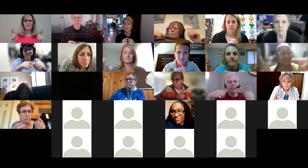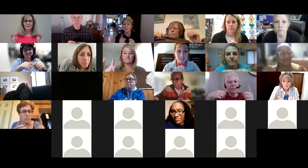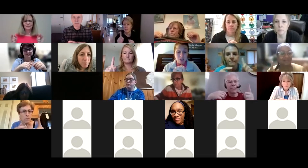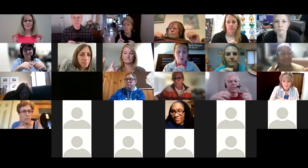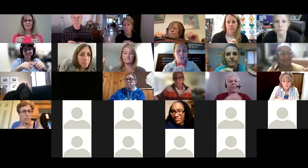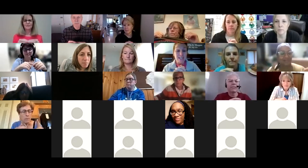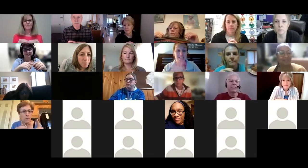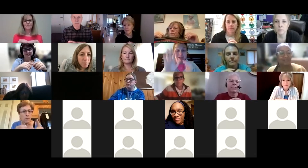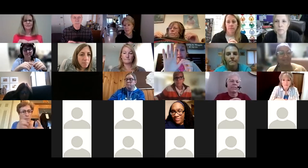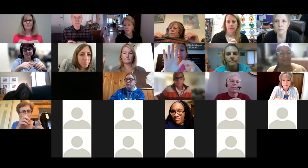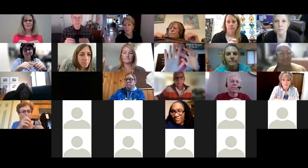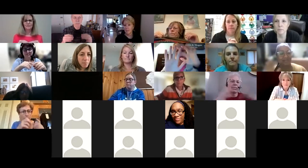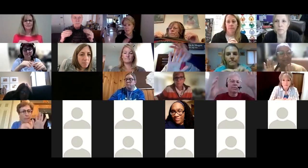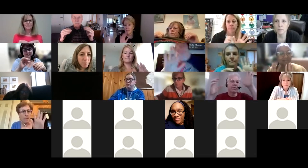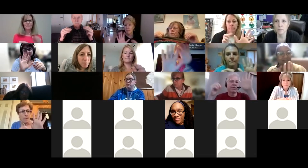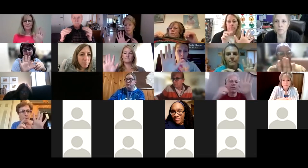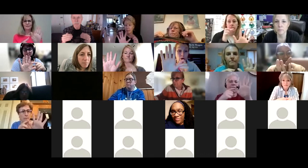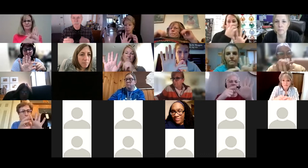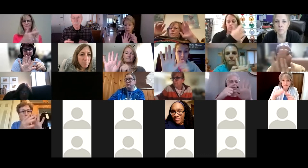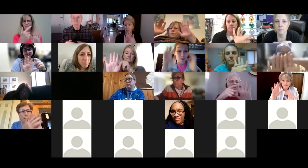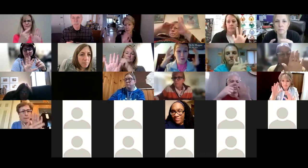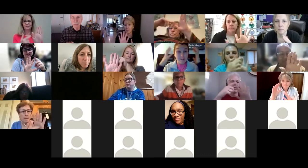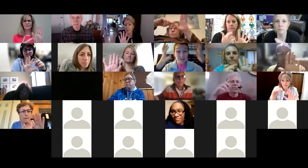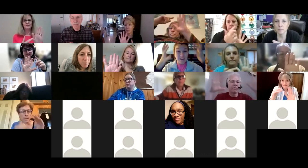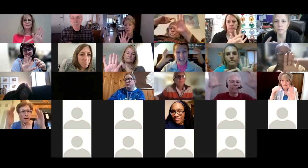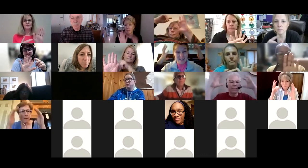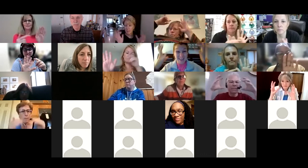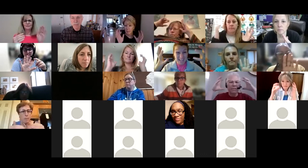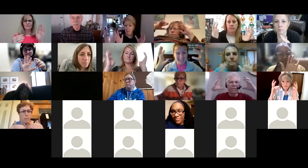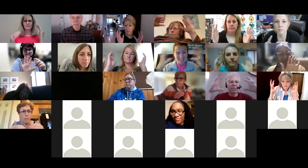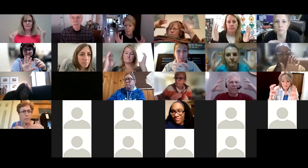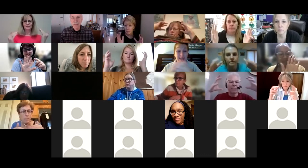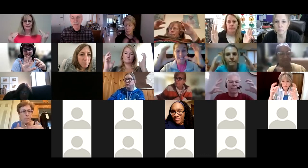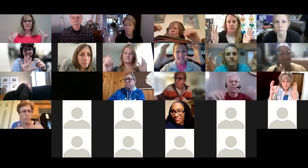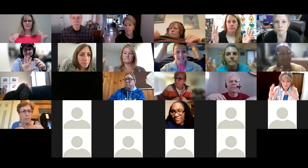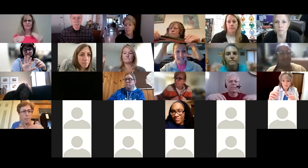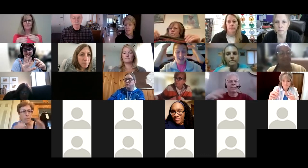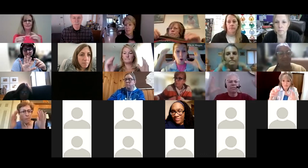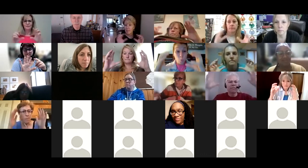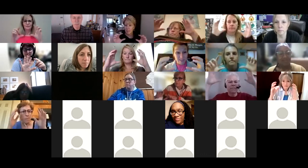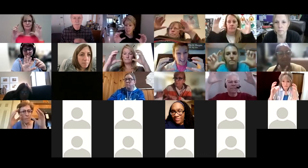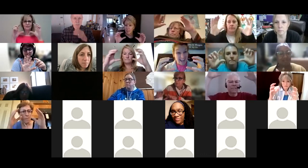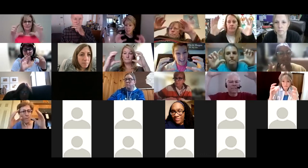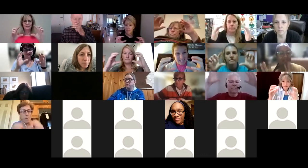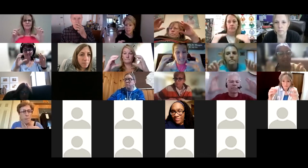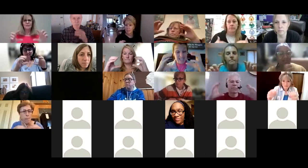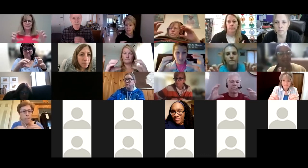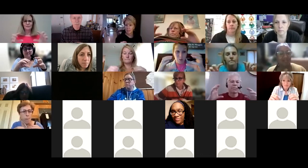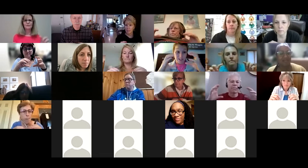this, Coach, is to make sure that they can work through those five things so that they can see what that essay is going to